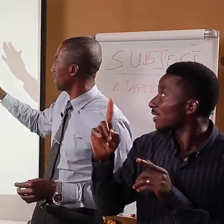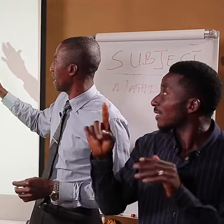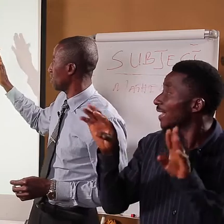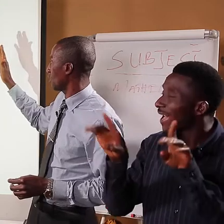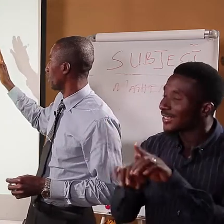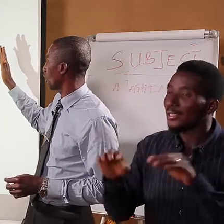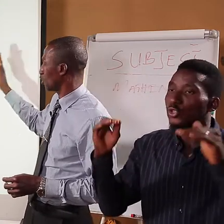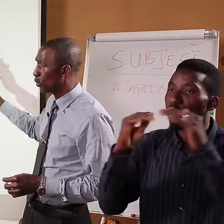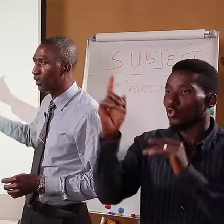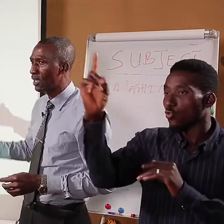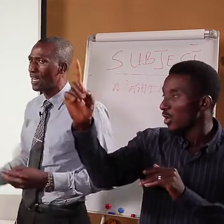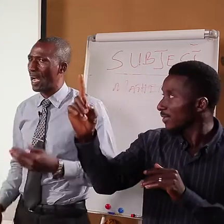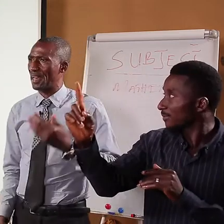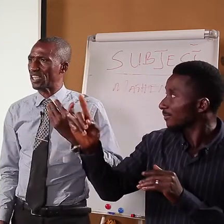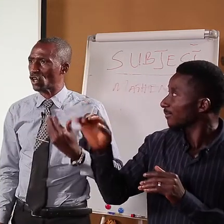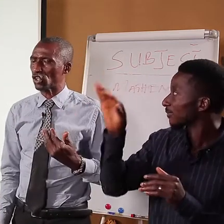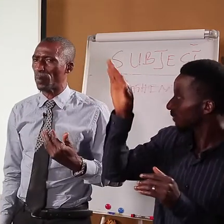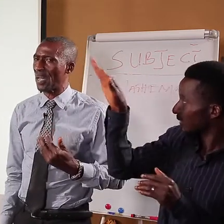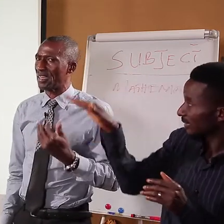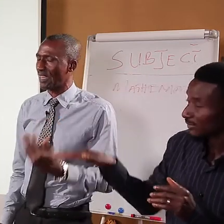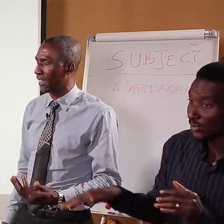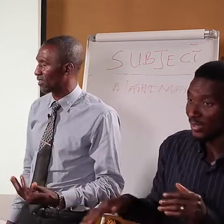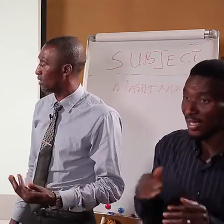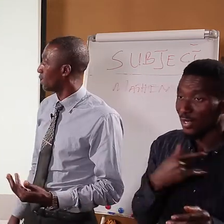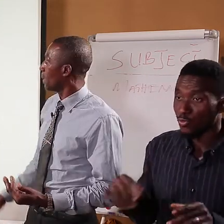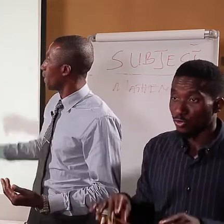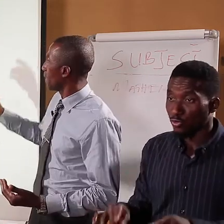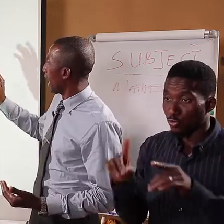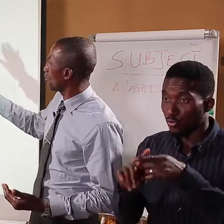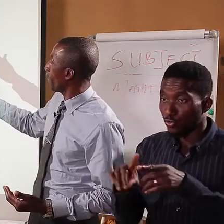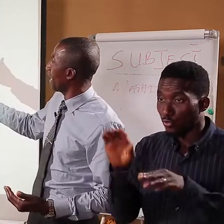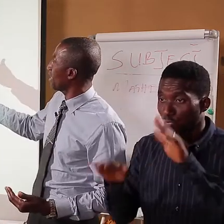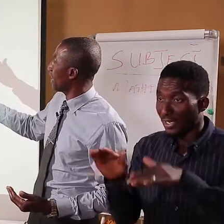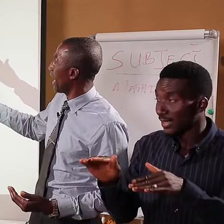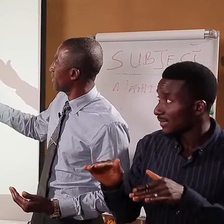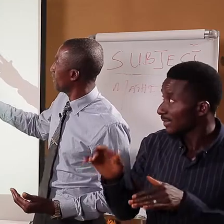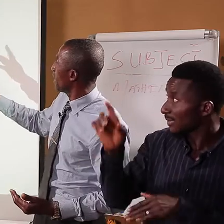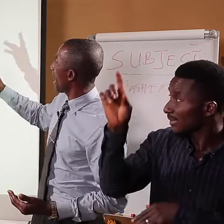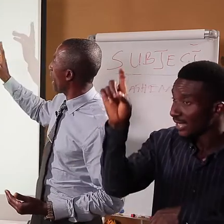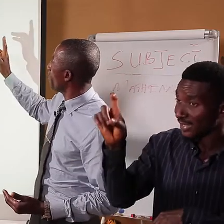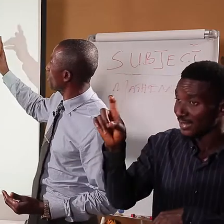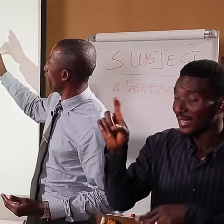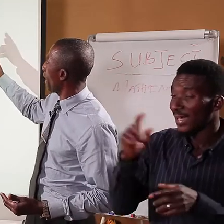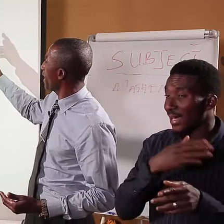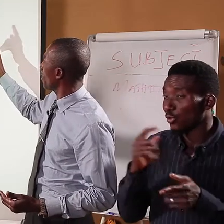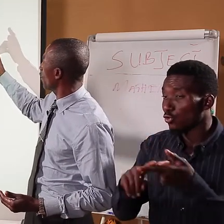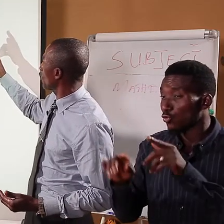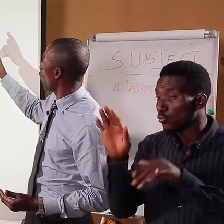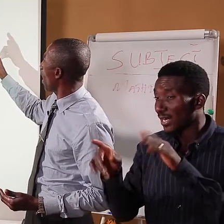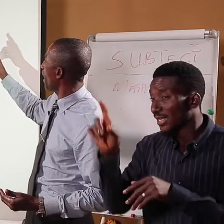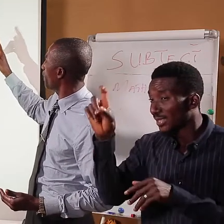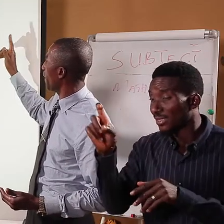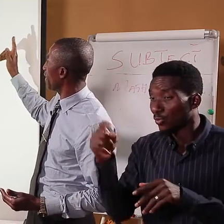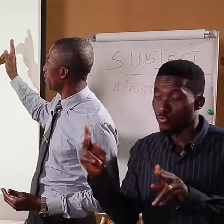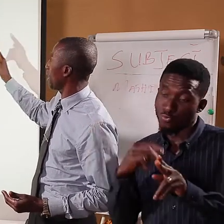to 30 as equation 2. And I chose to balance x. And to balance x, I multiply